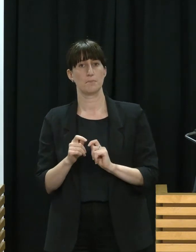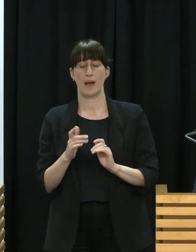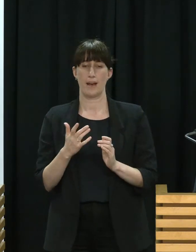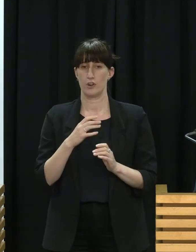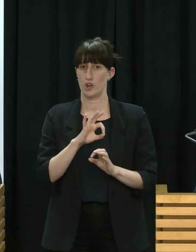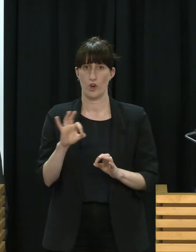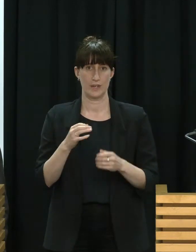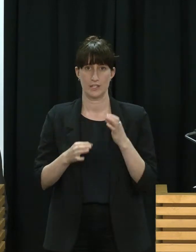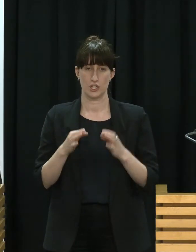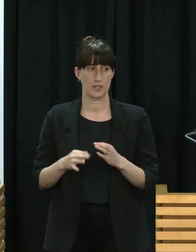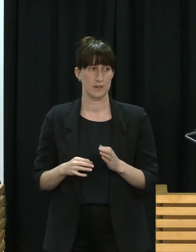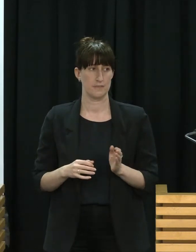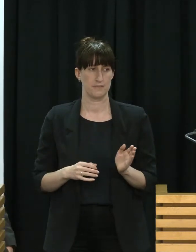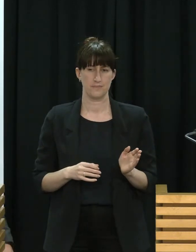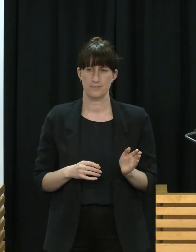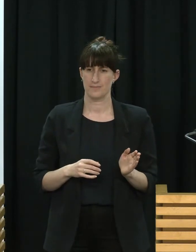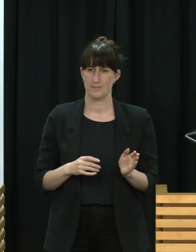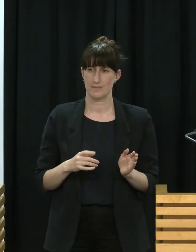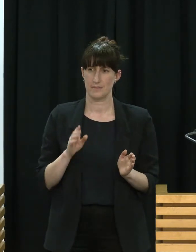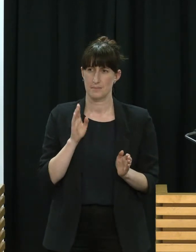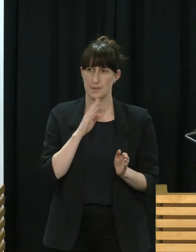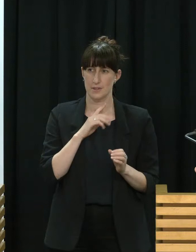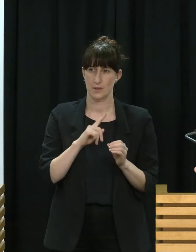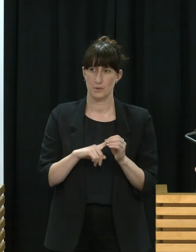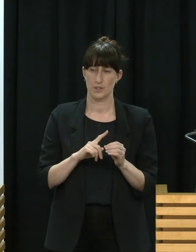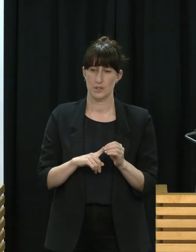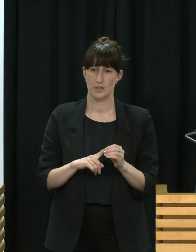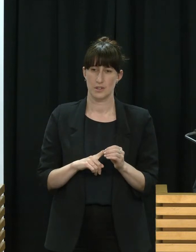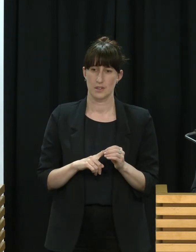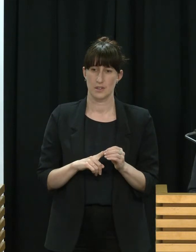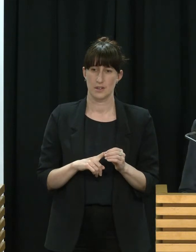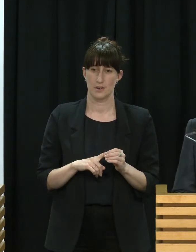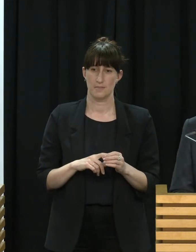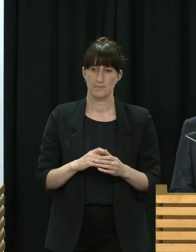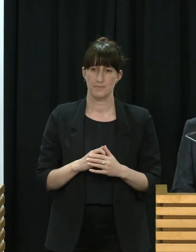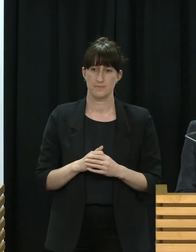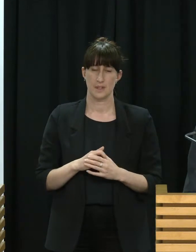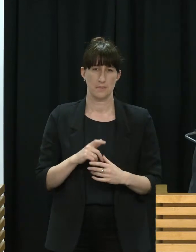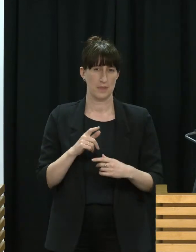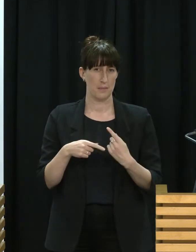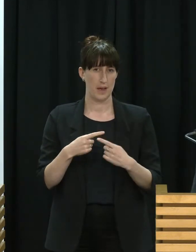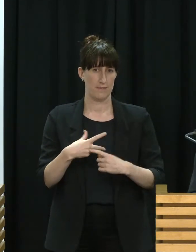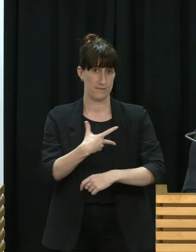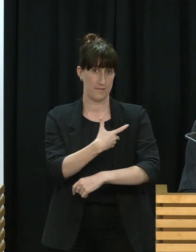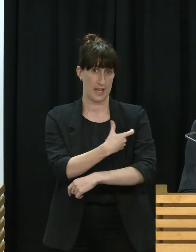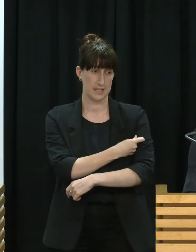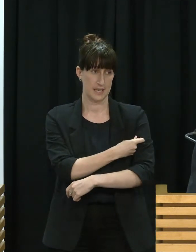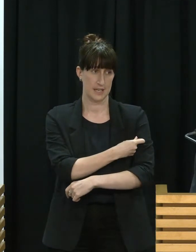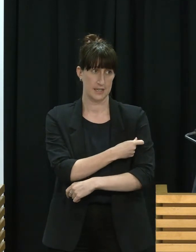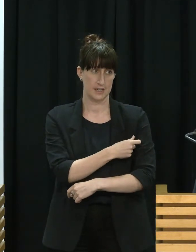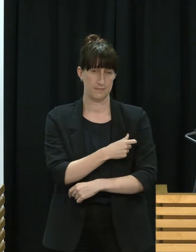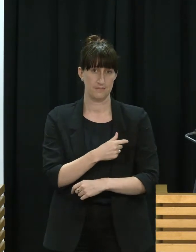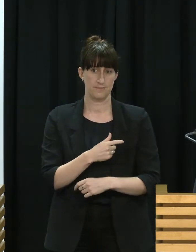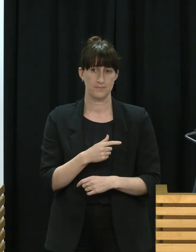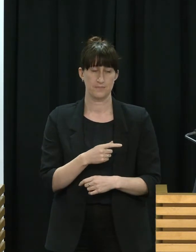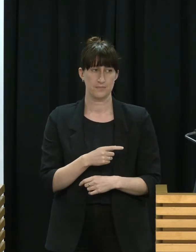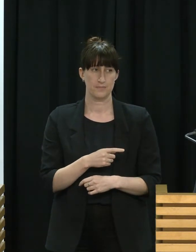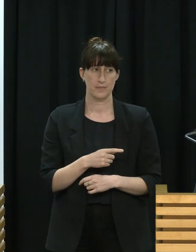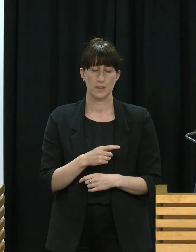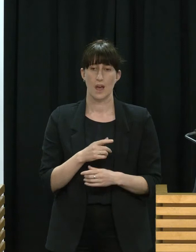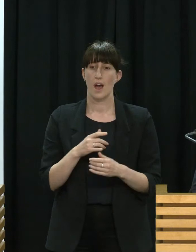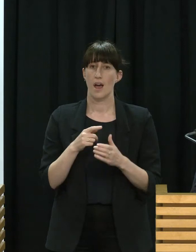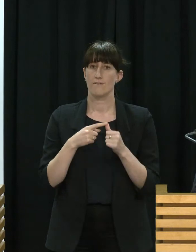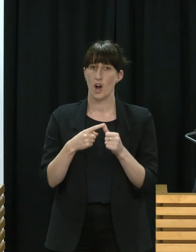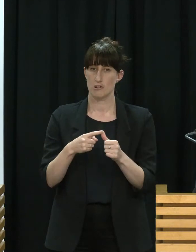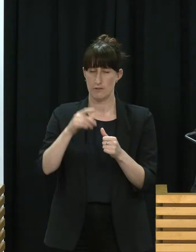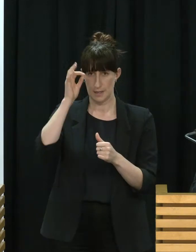that? Can I come back to you on that? That it's any day that the advisory committee will be considering it,